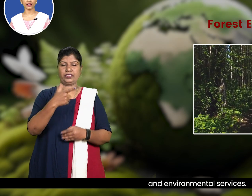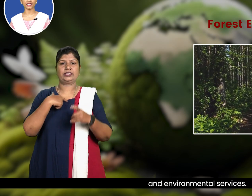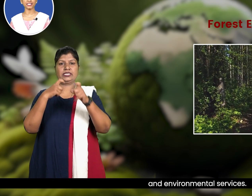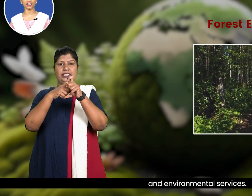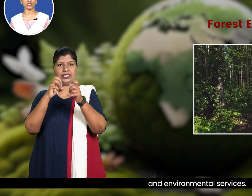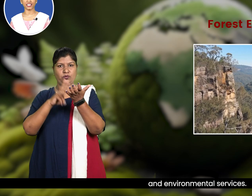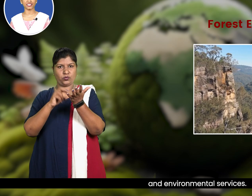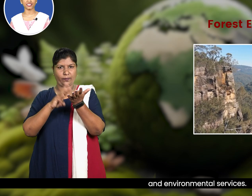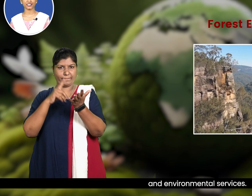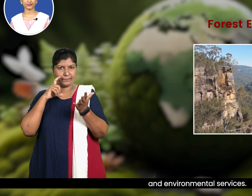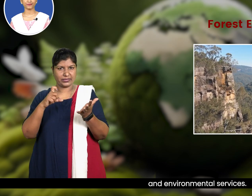environmental services.